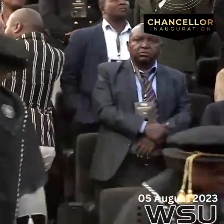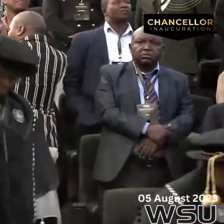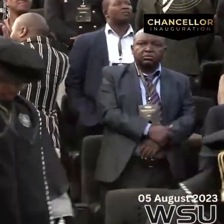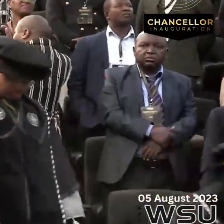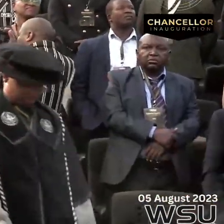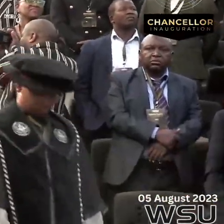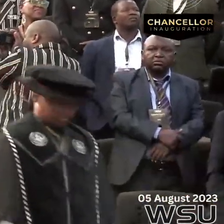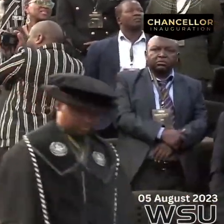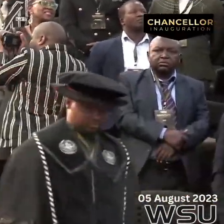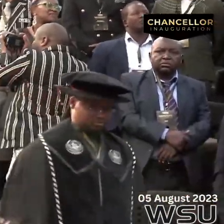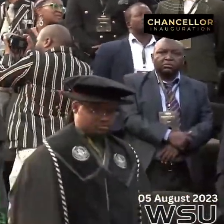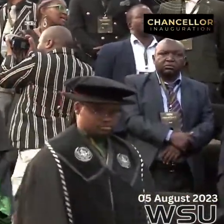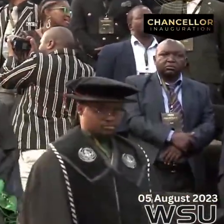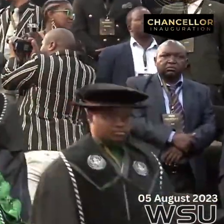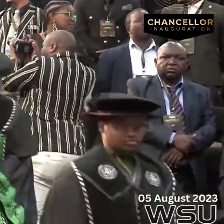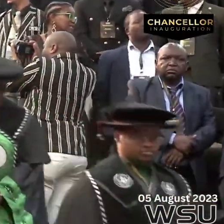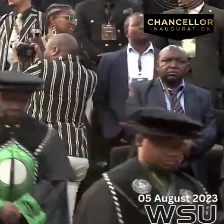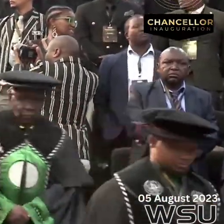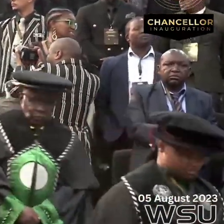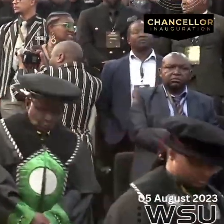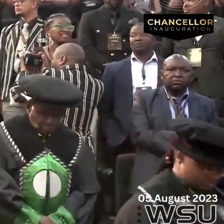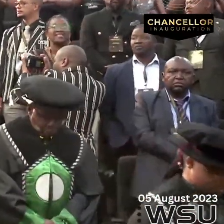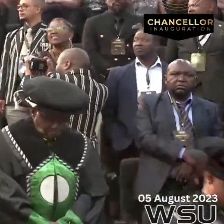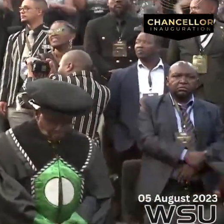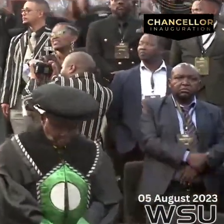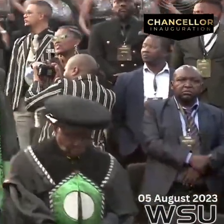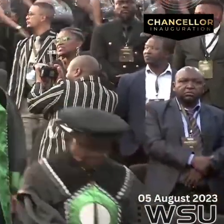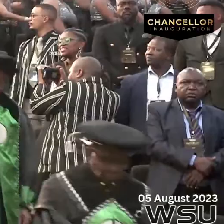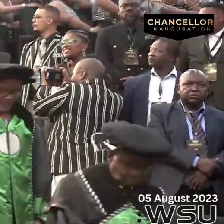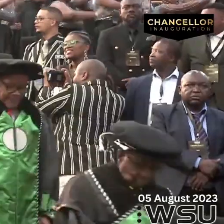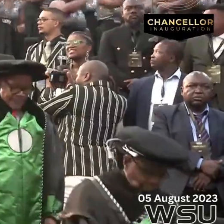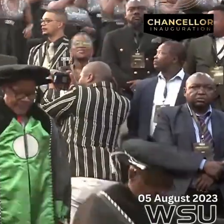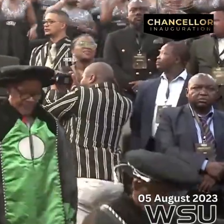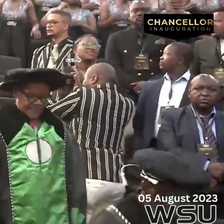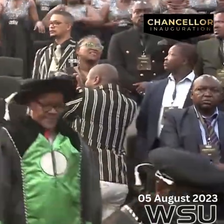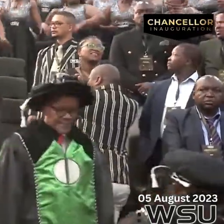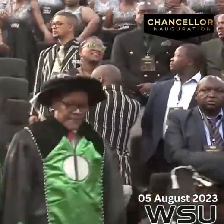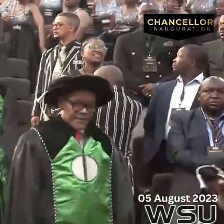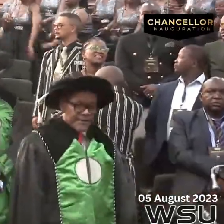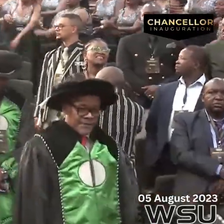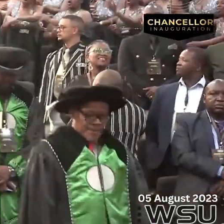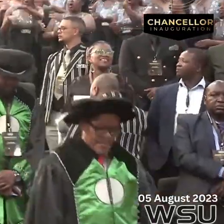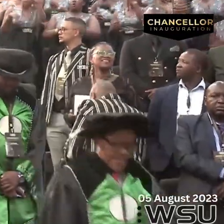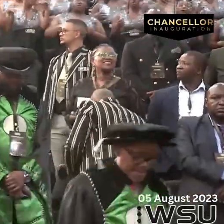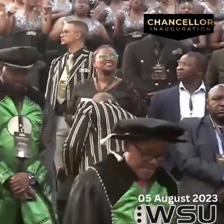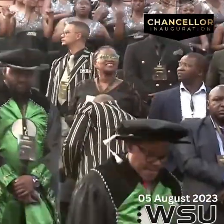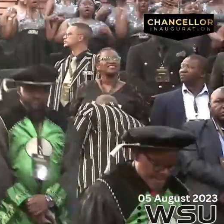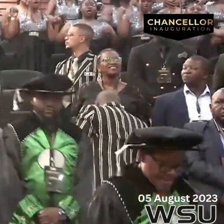Chancellor